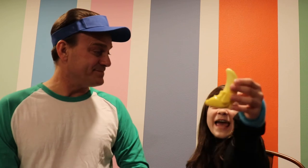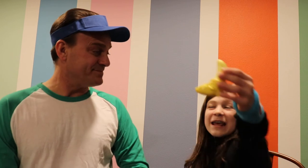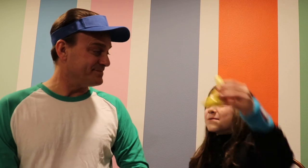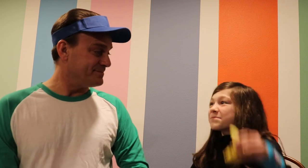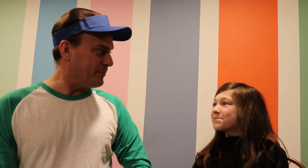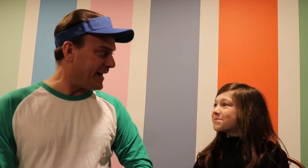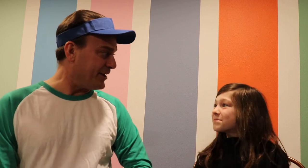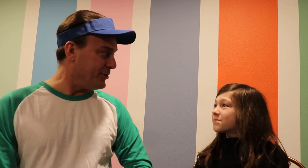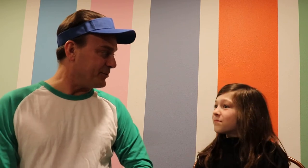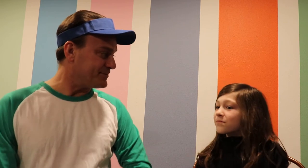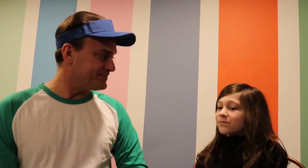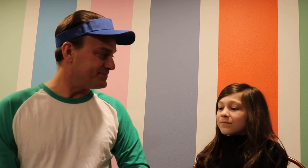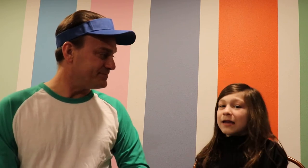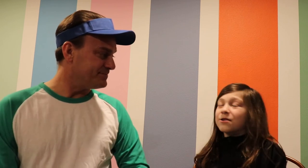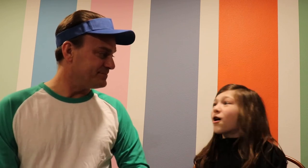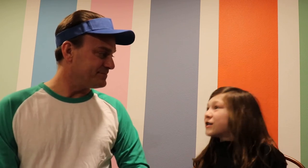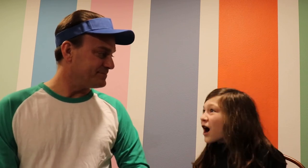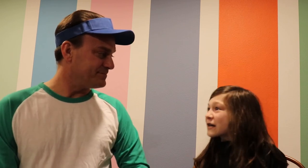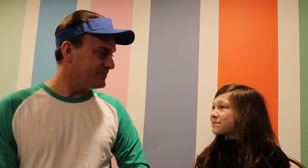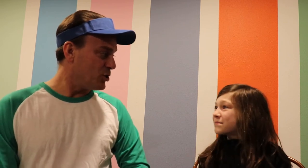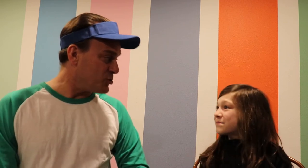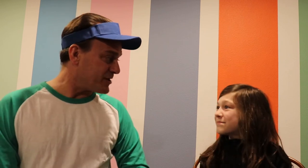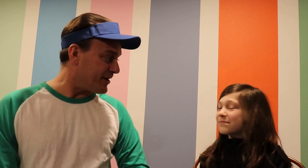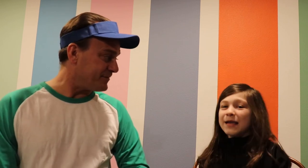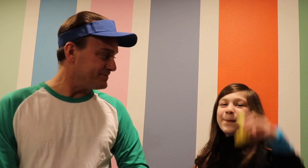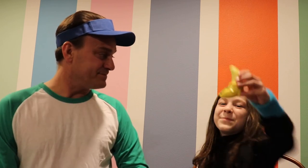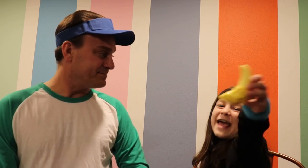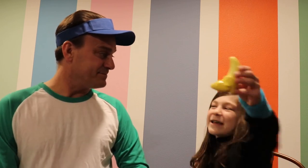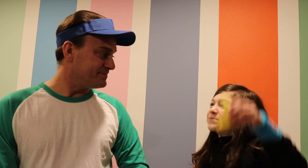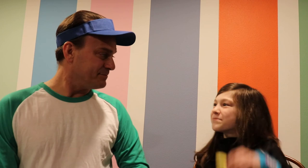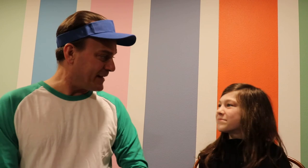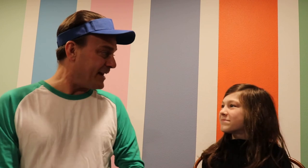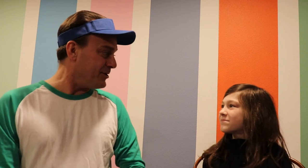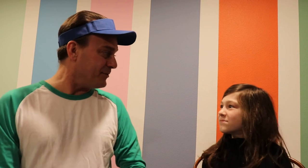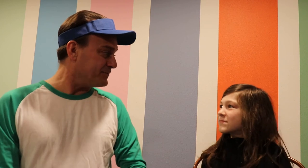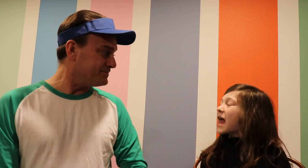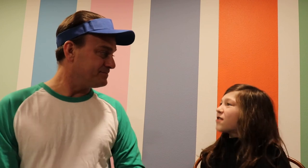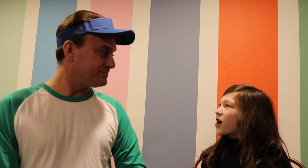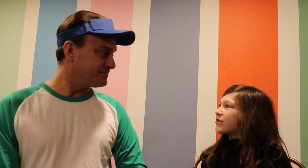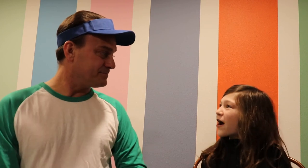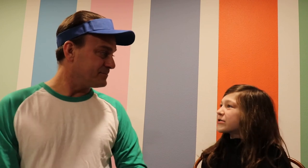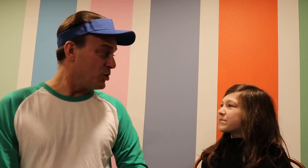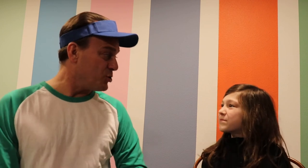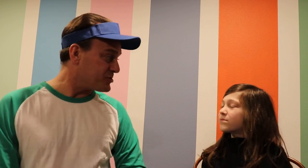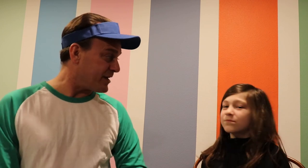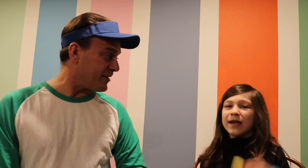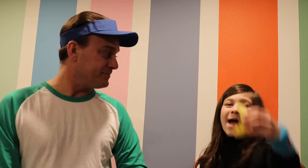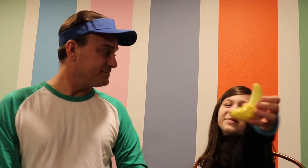Banana. Banana who? Knock, knock. Who's there? Banana. Banana who? Knock, knock. Who's there?